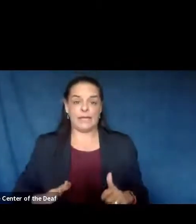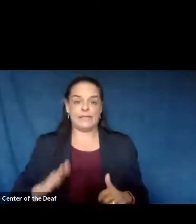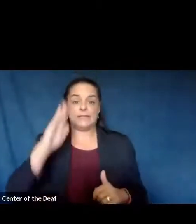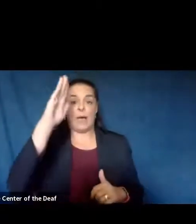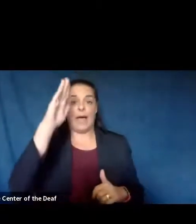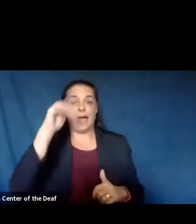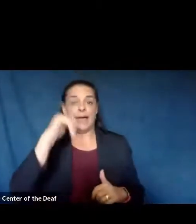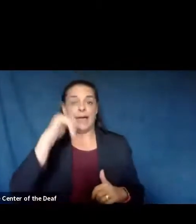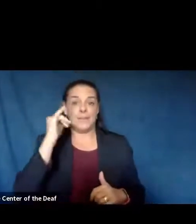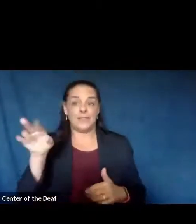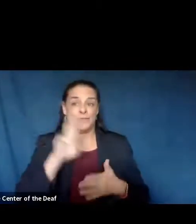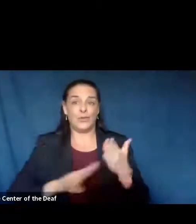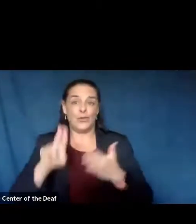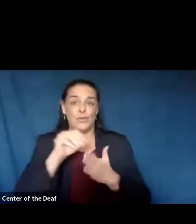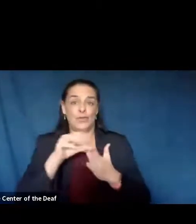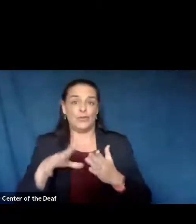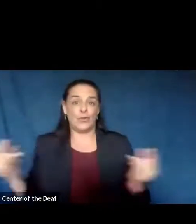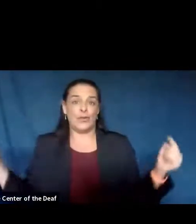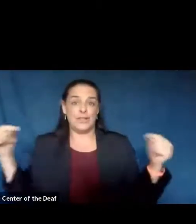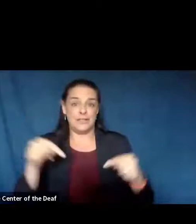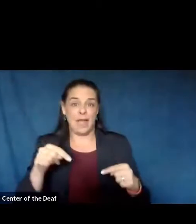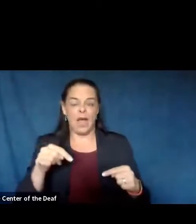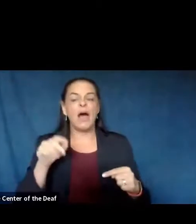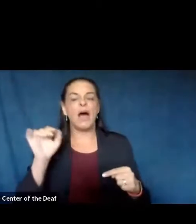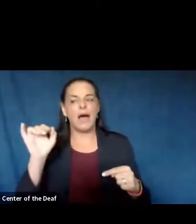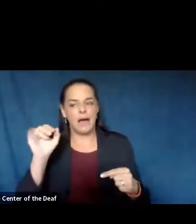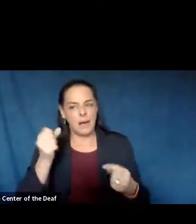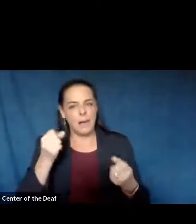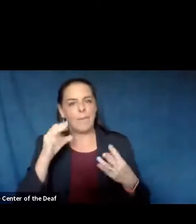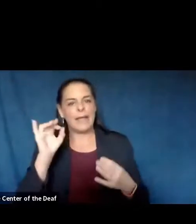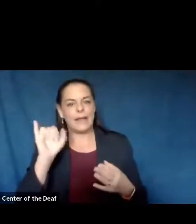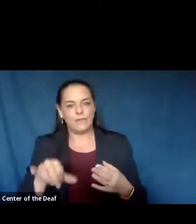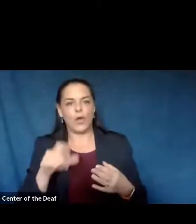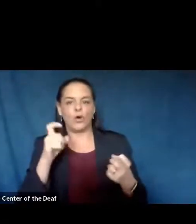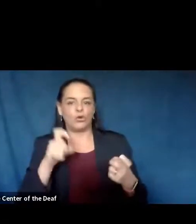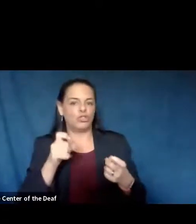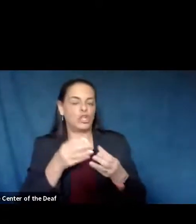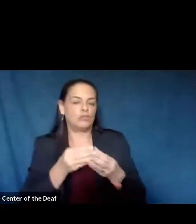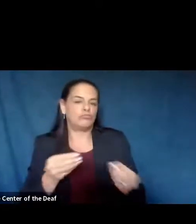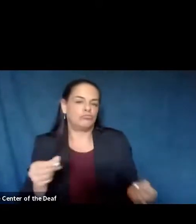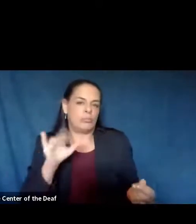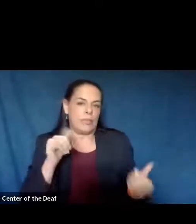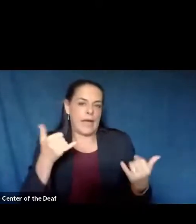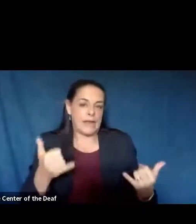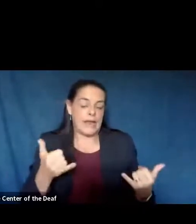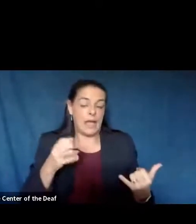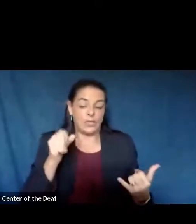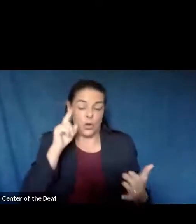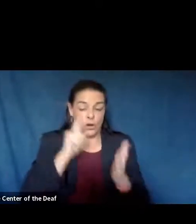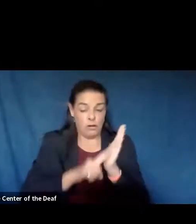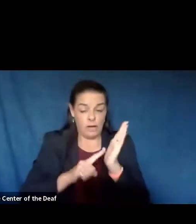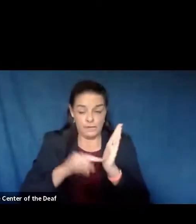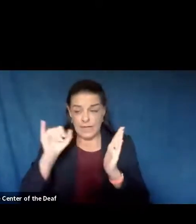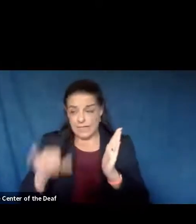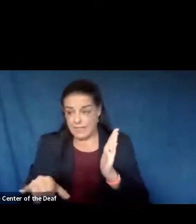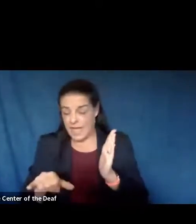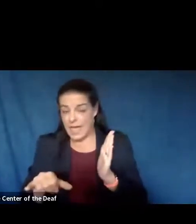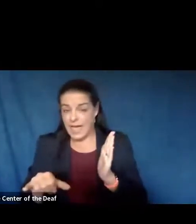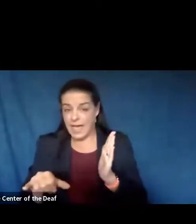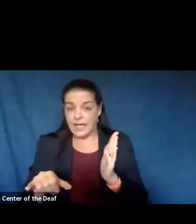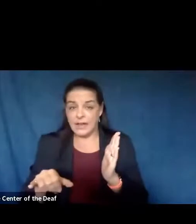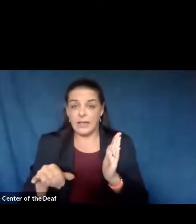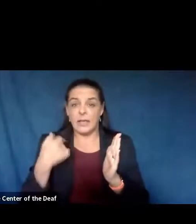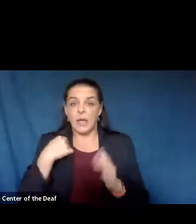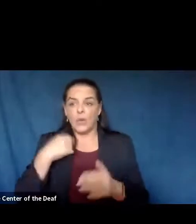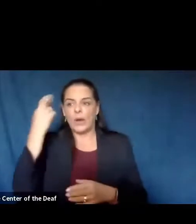our university population, a lot of those should have rolled out by now. And so looking into that and taking a deeper dive was where we realized there